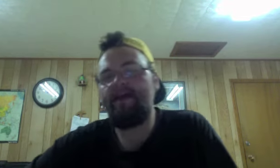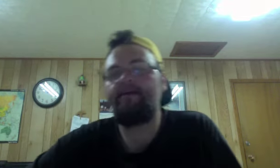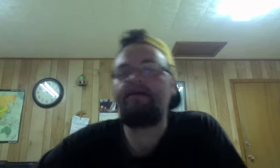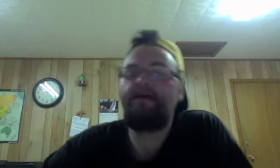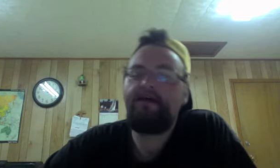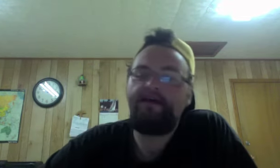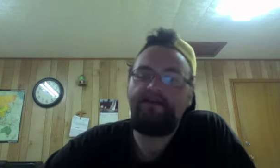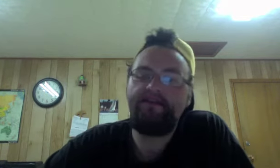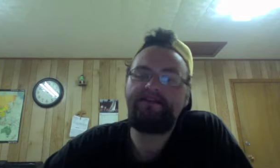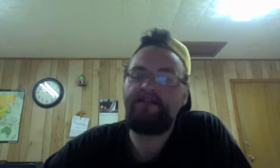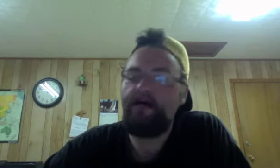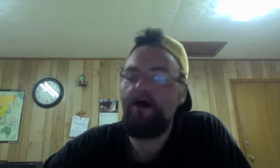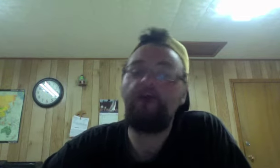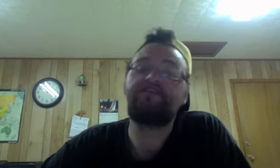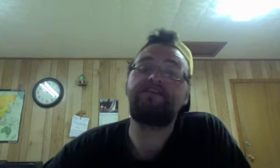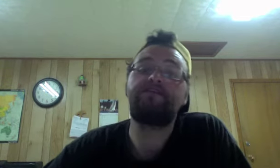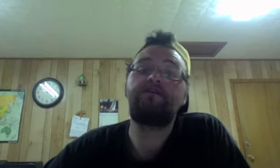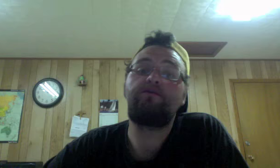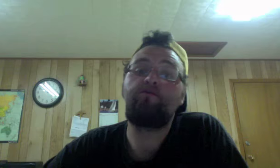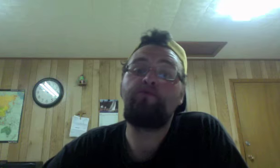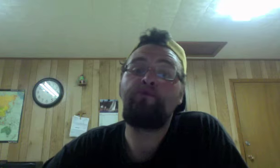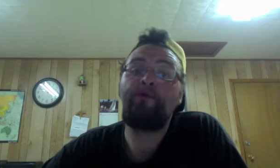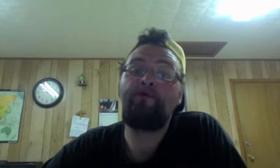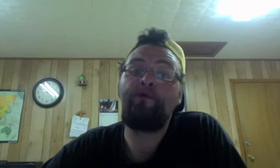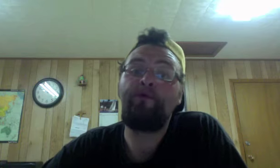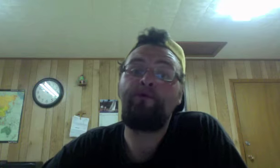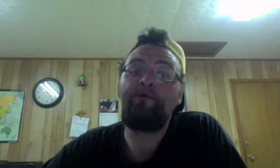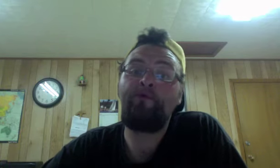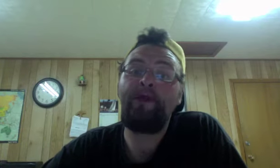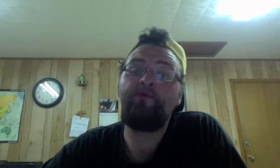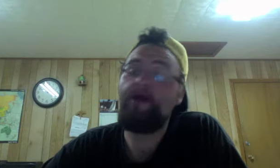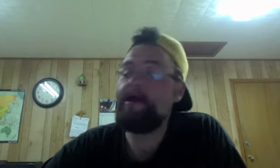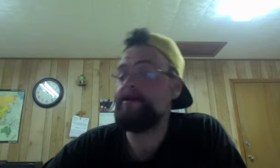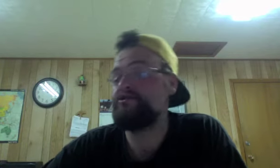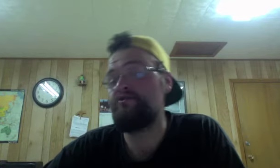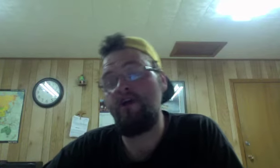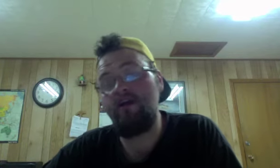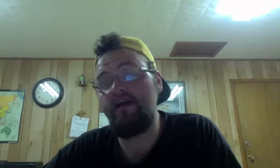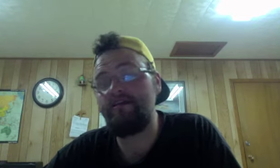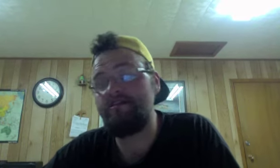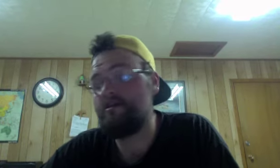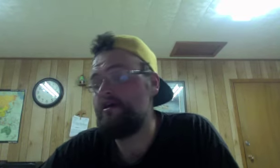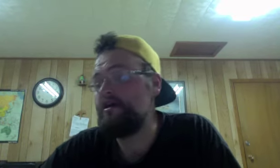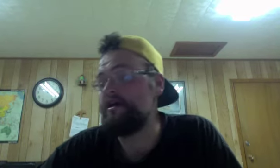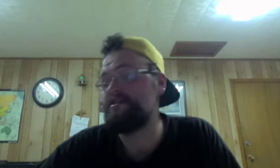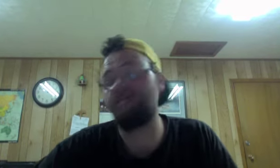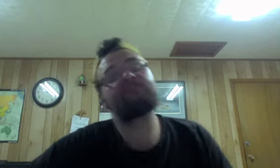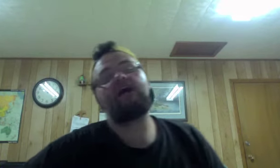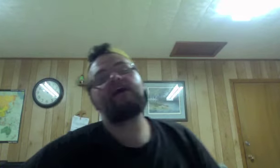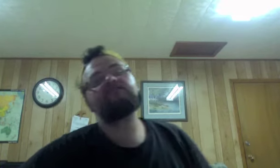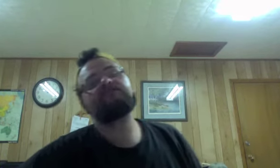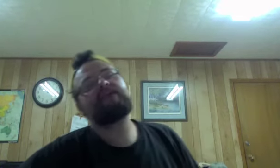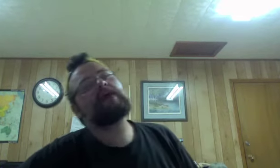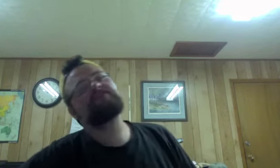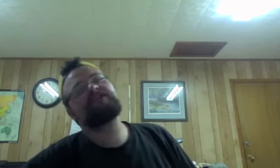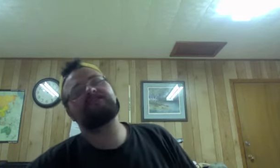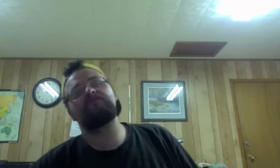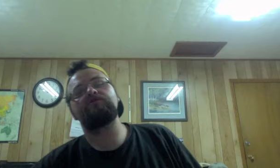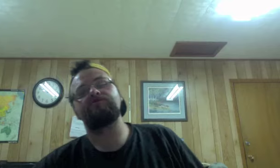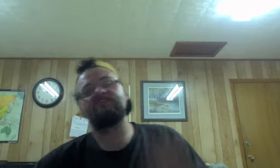this uh offseason Ricky Ray to the Argonauts and Stephen Giles to the Edmonton Eskimos we'll start